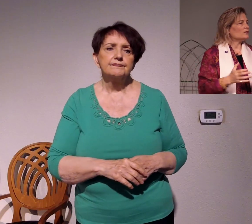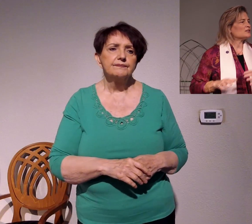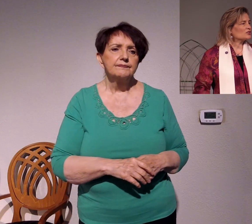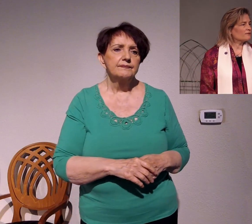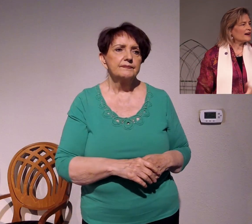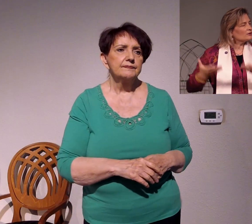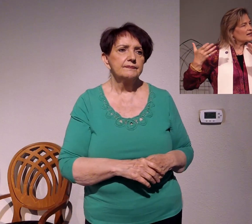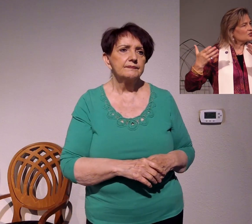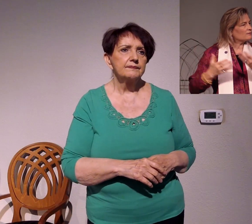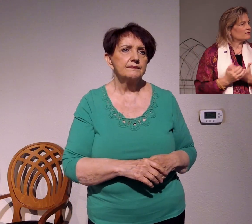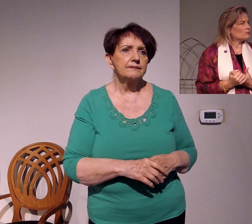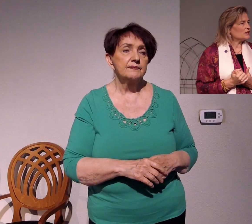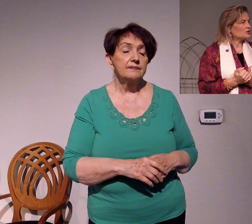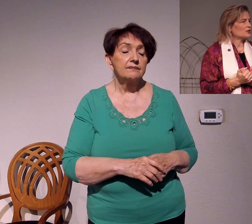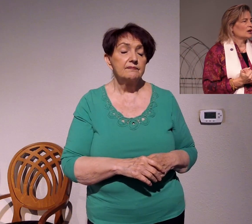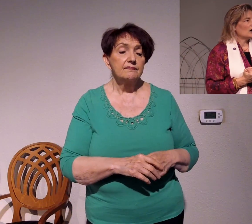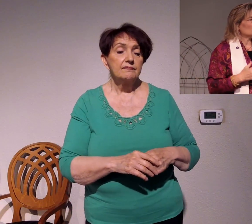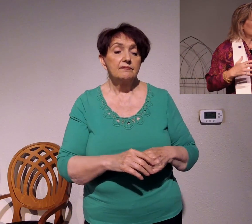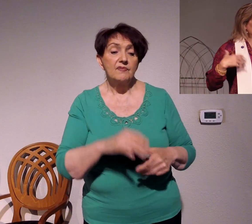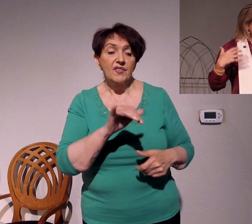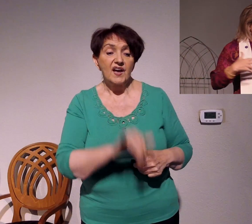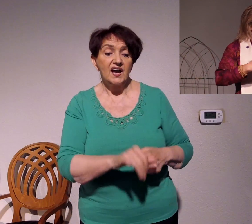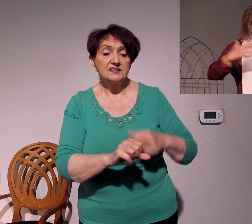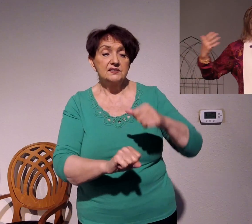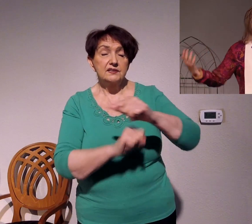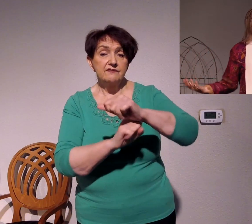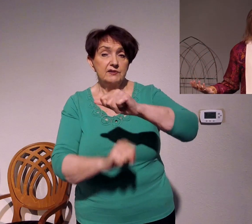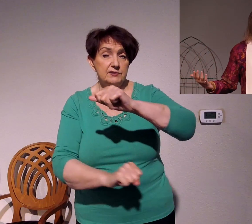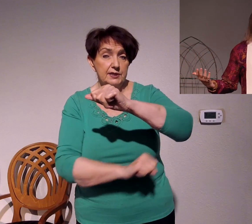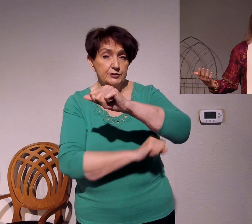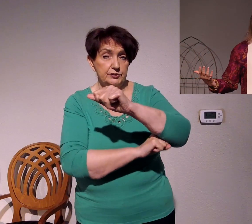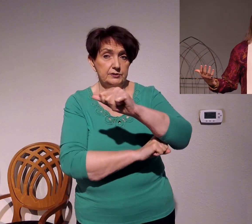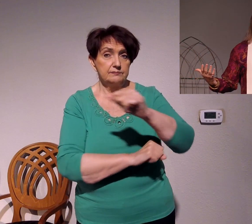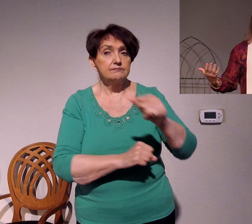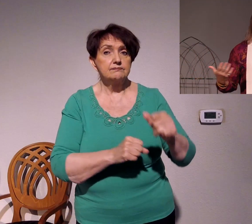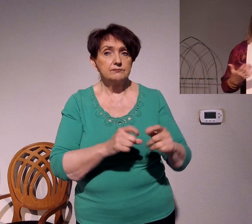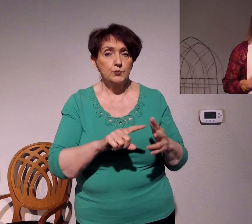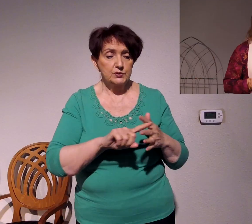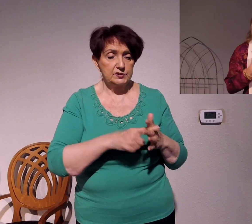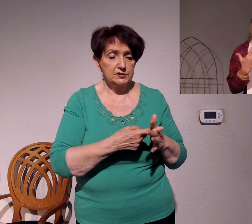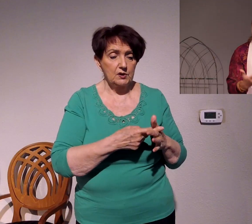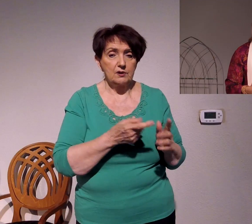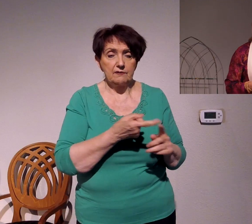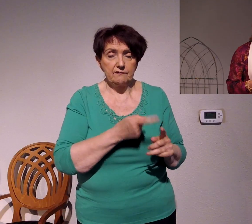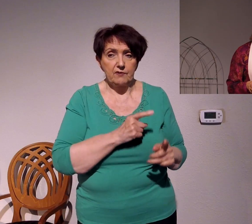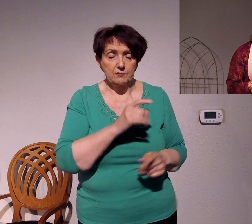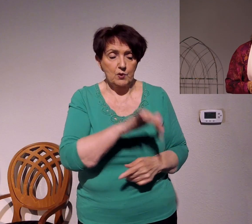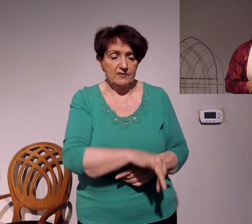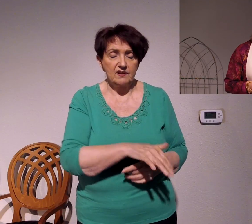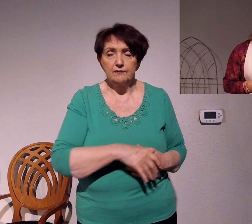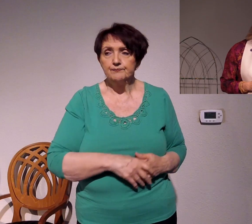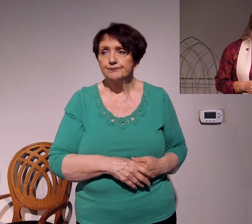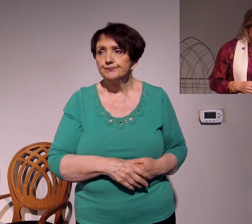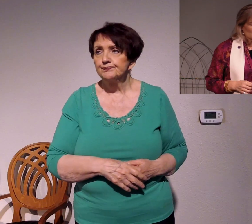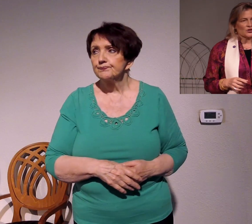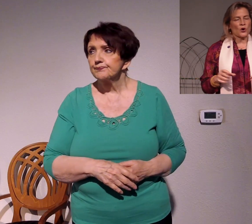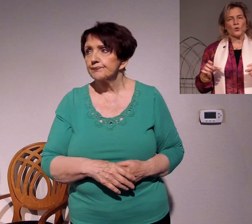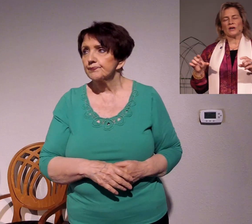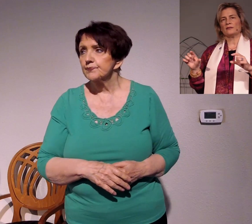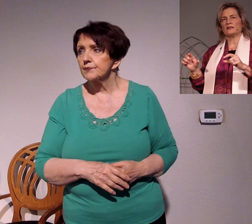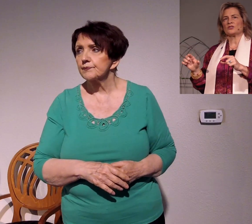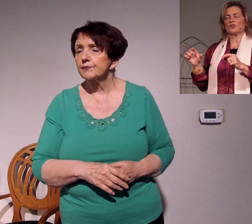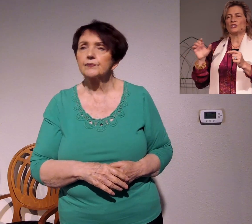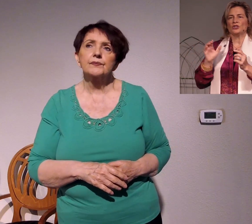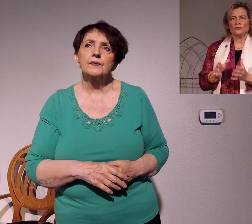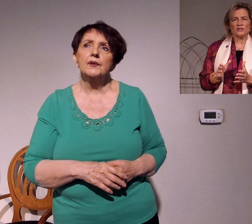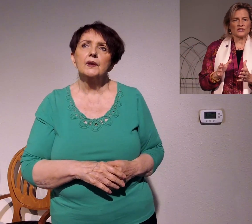so this is the foundation from which I'm launching today off of and bringing in. All right?